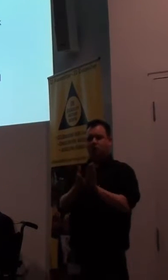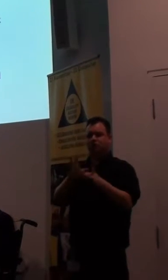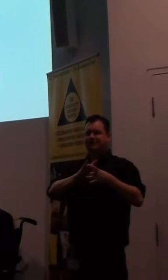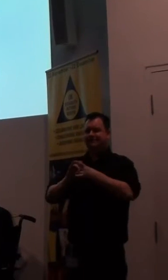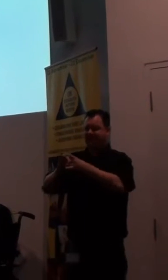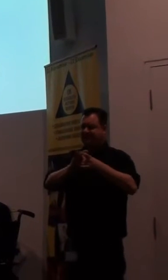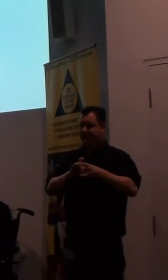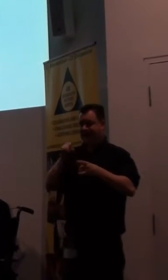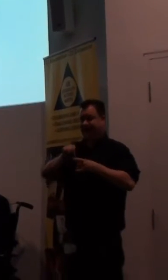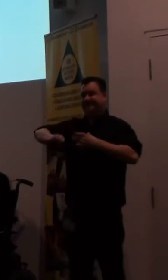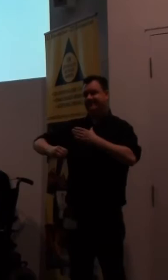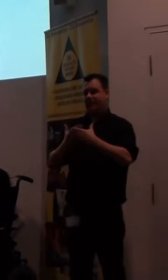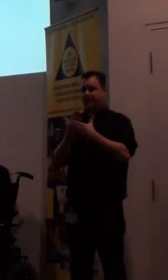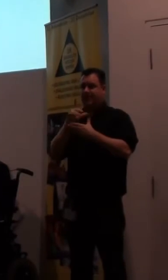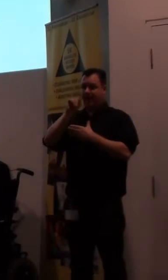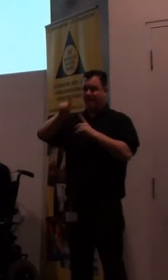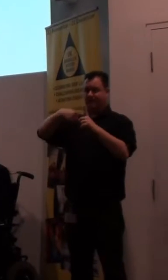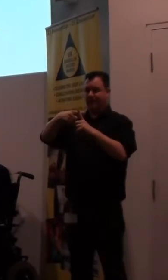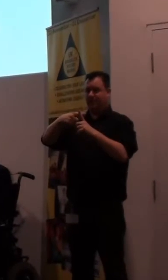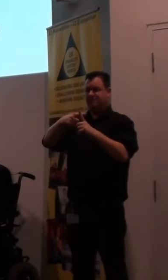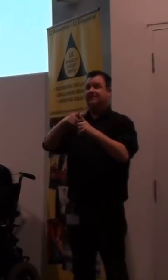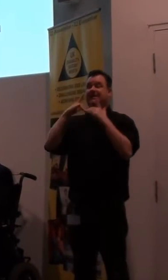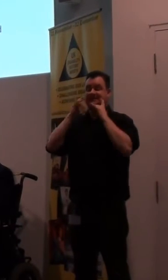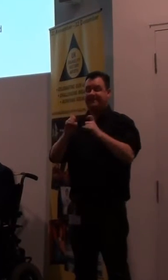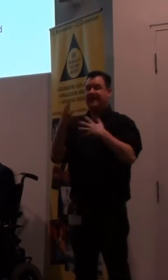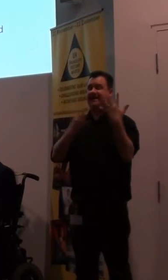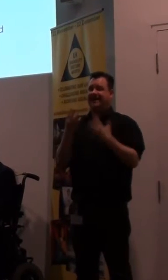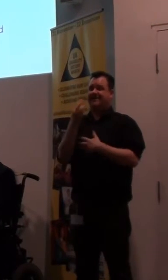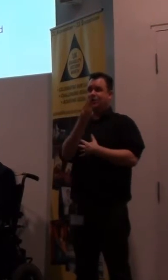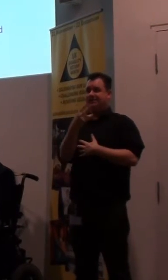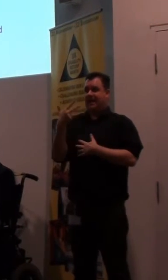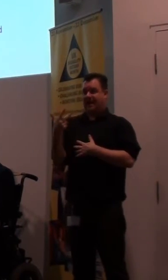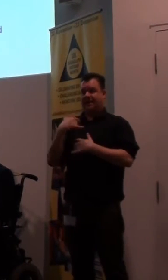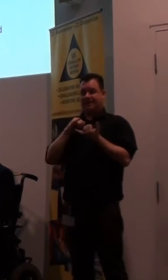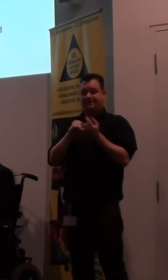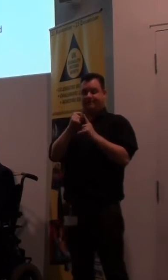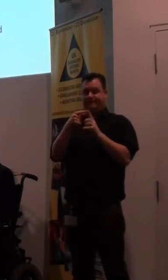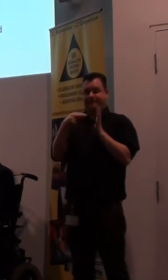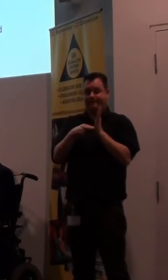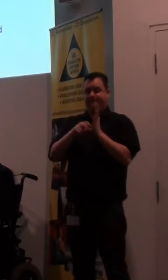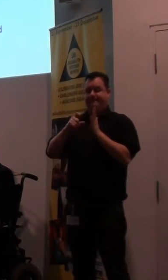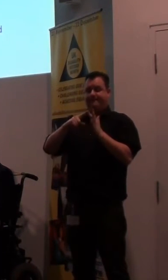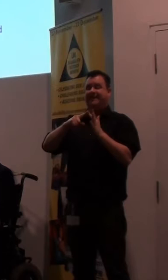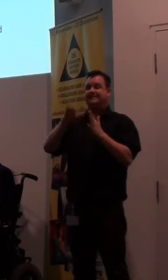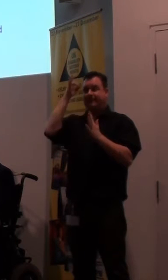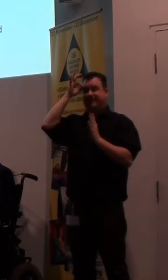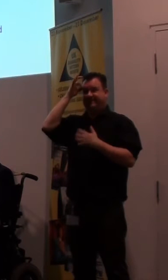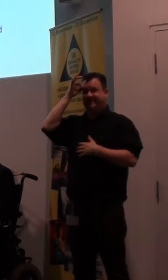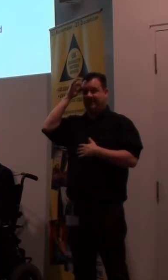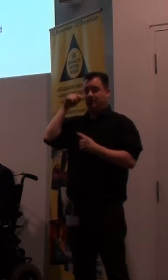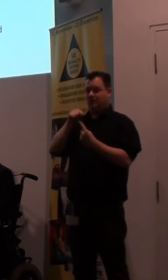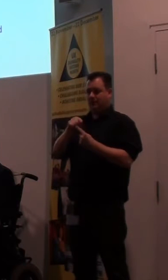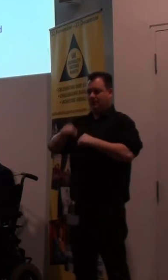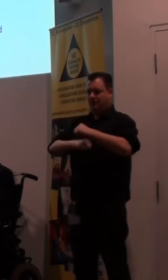He developed the 11 plus test in 1938, something called the Spence Committee. Cyril Burnt was behind that. That turned into